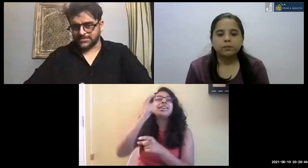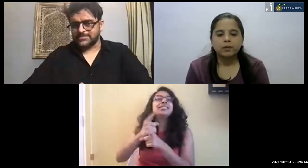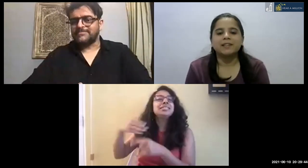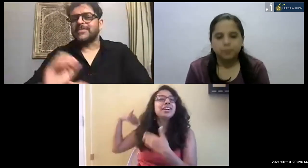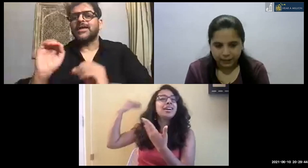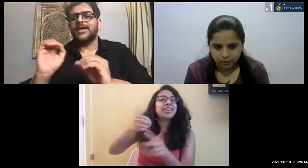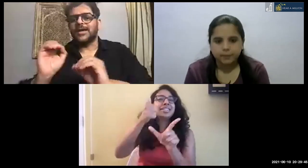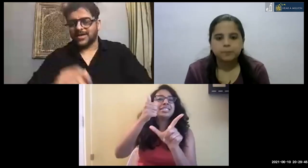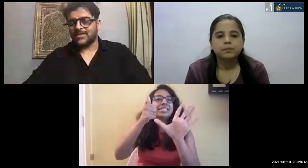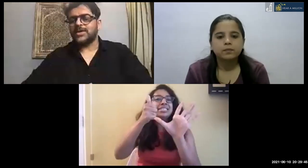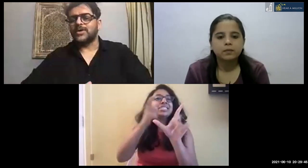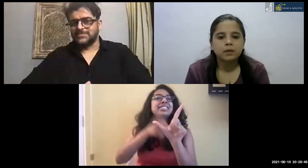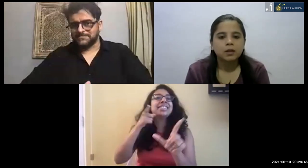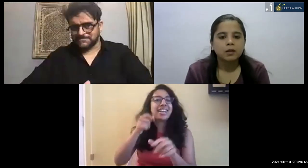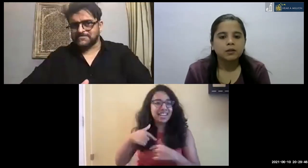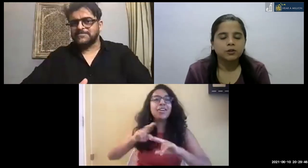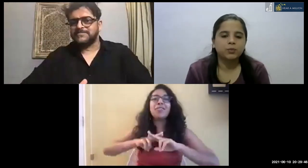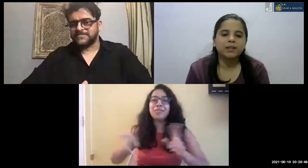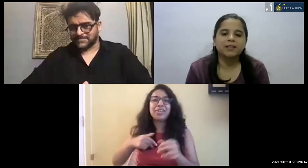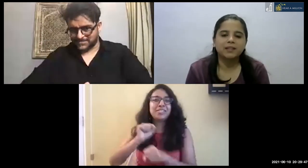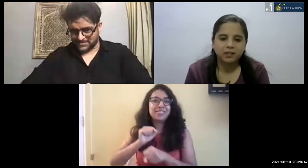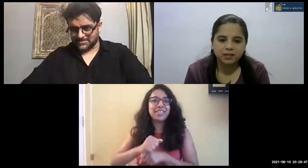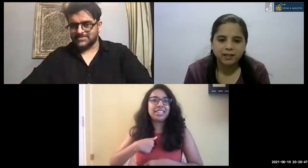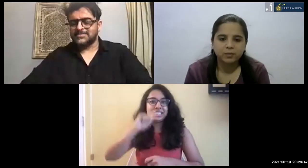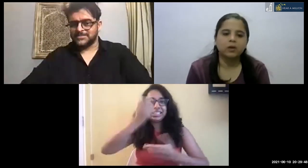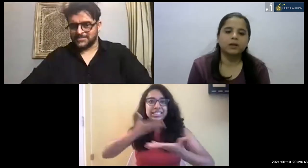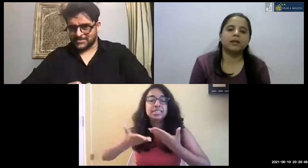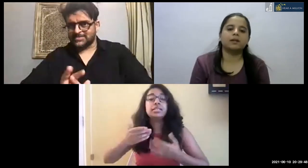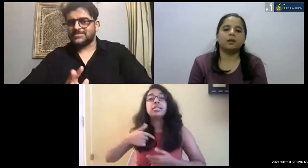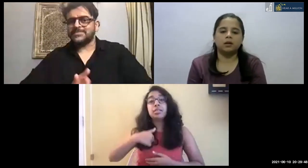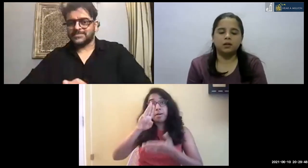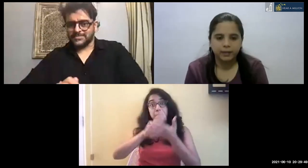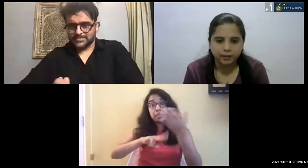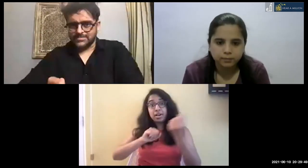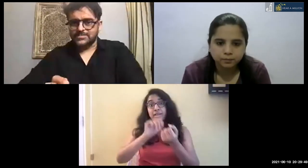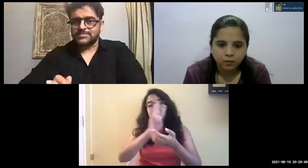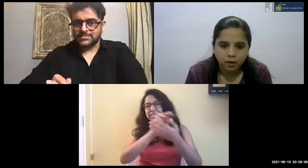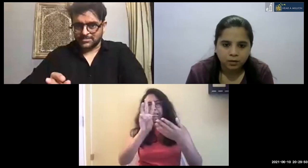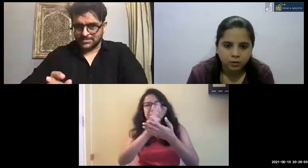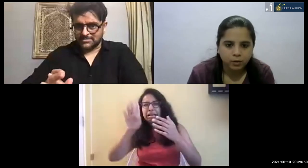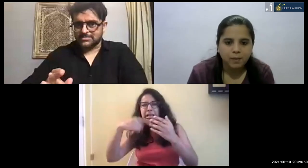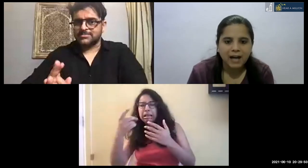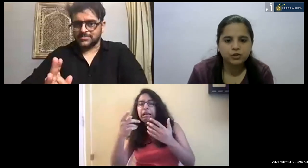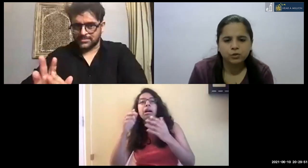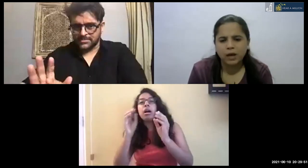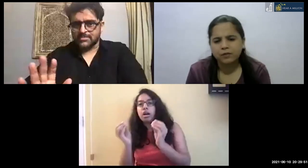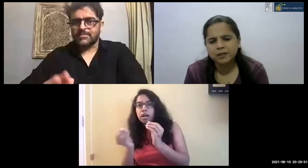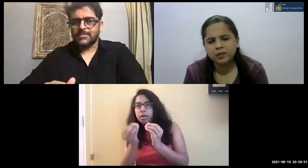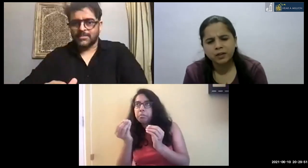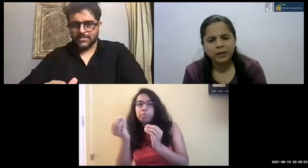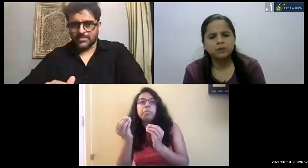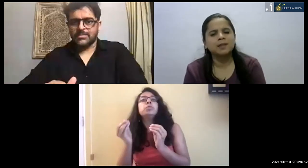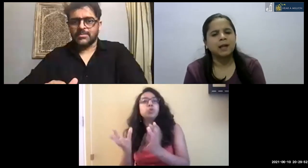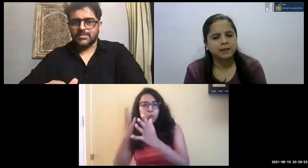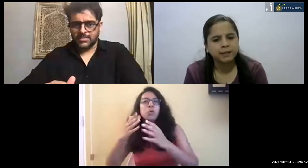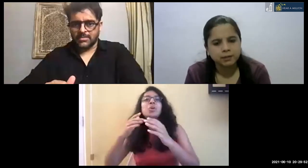plan. Lesson plan. So it's been 6 years I've been working here. So from March to after